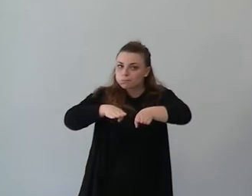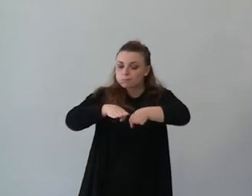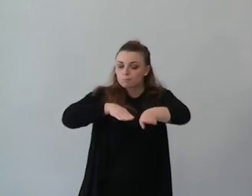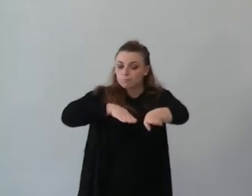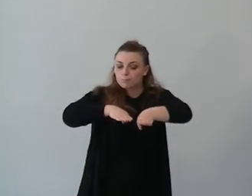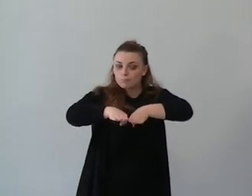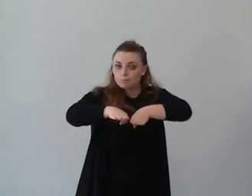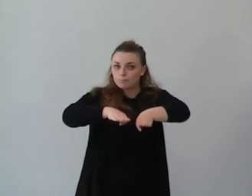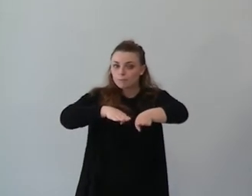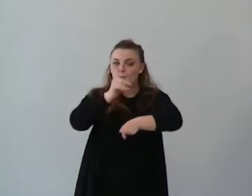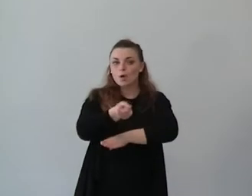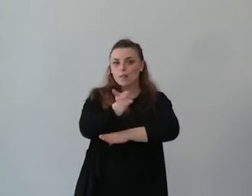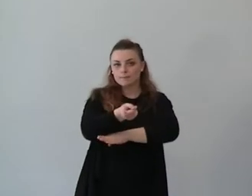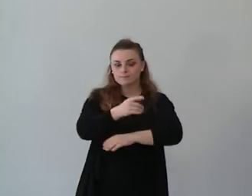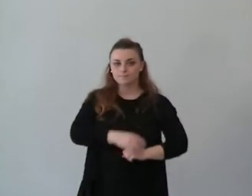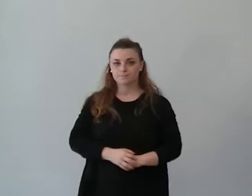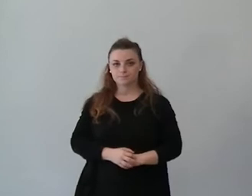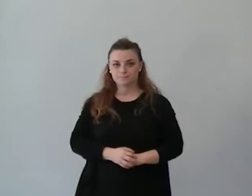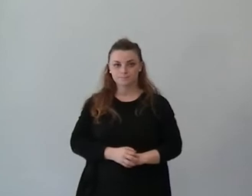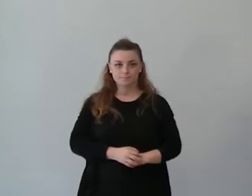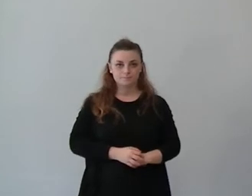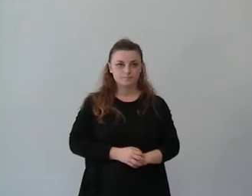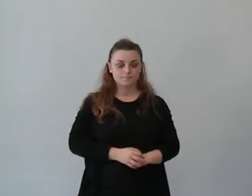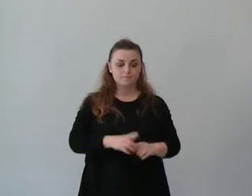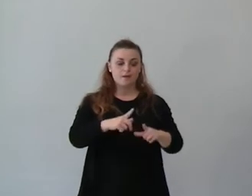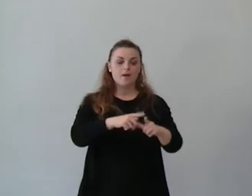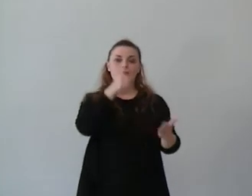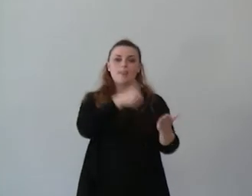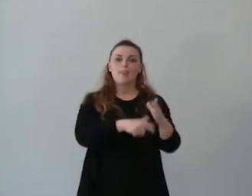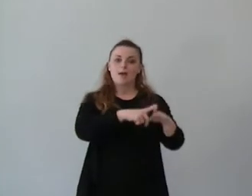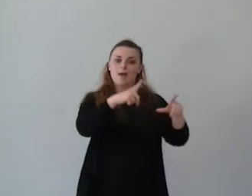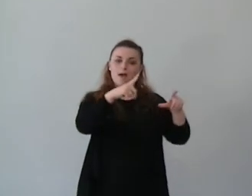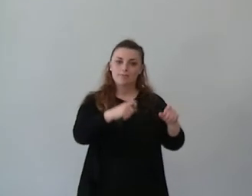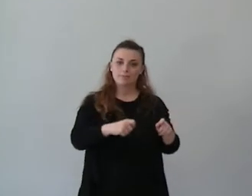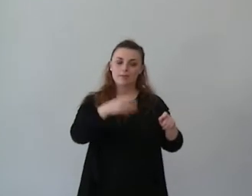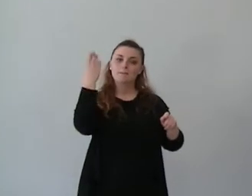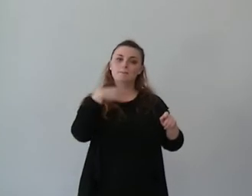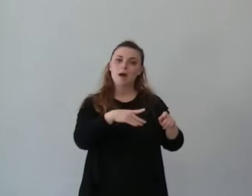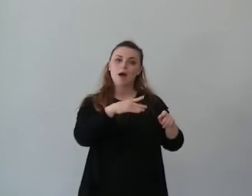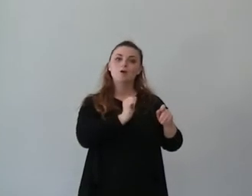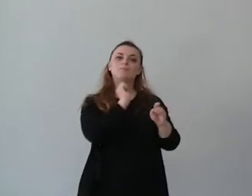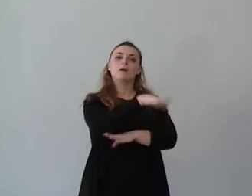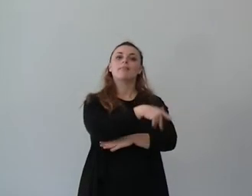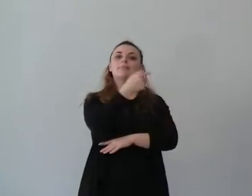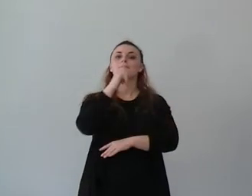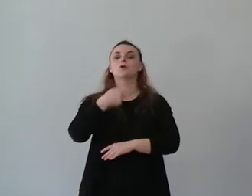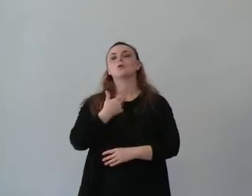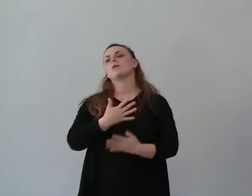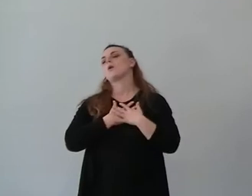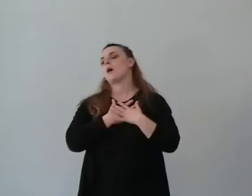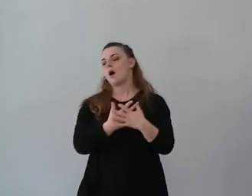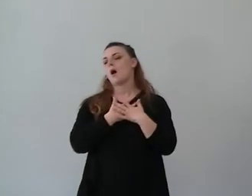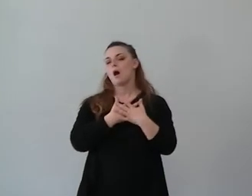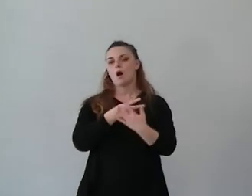Timothy. Io amo le due lettere che Paolo ha scritto a Timoteo, primo e secondo Timoteo. In